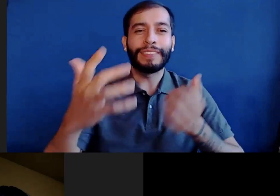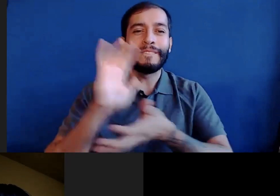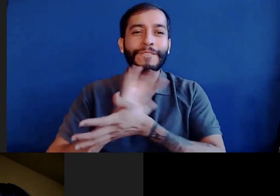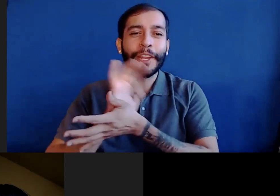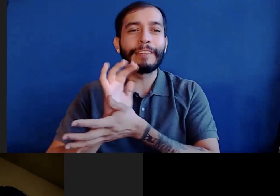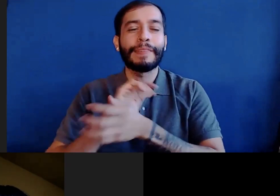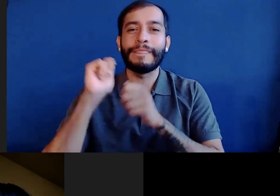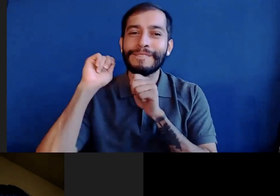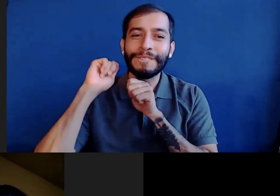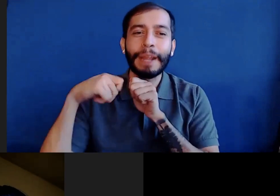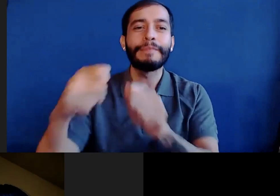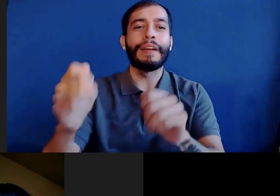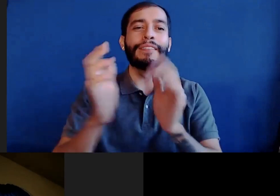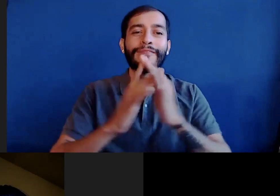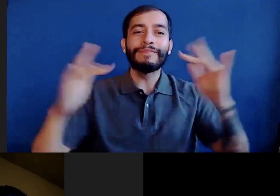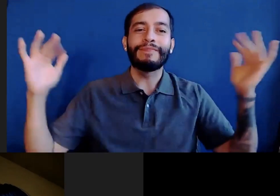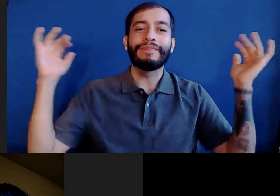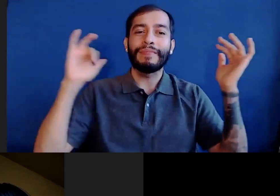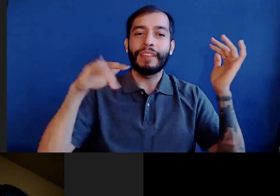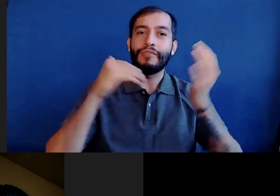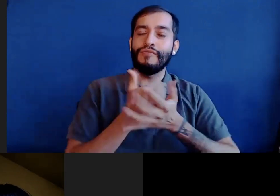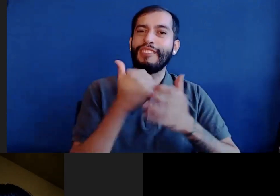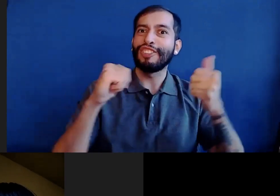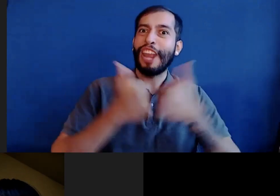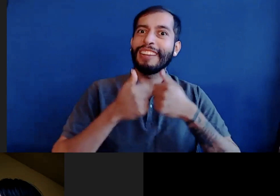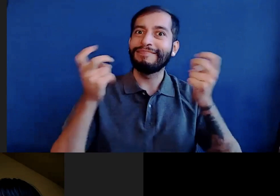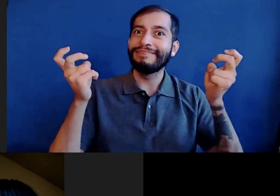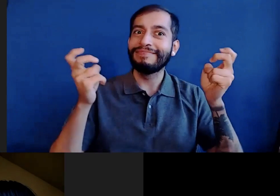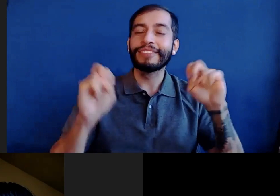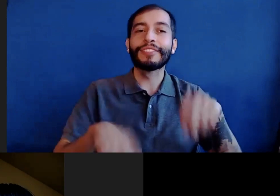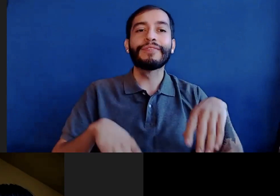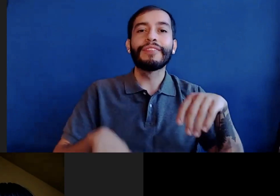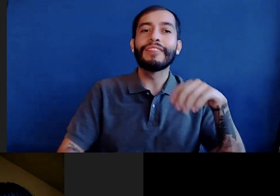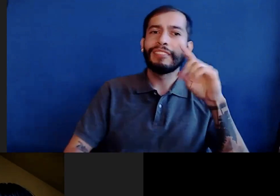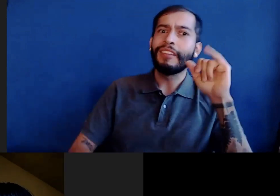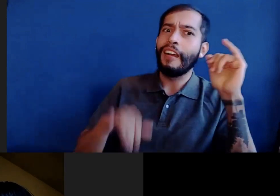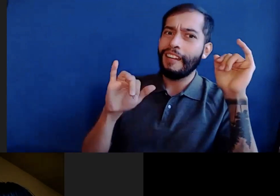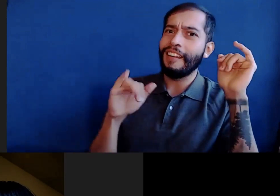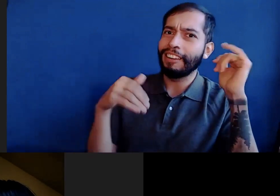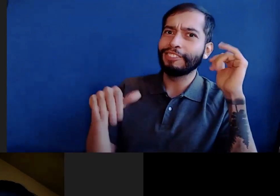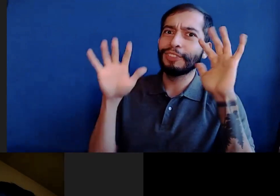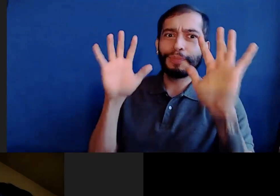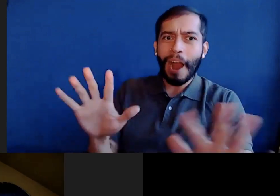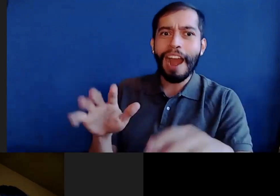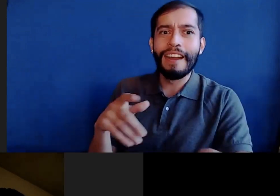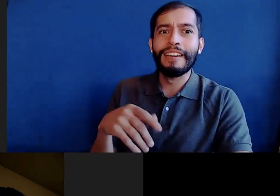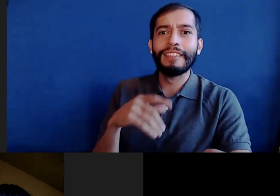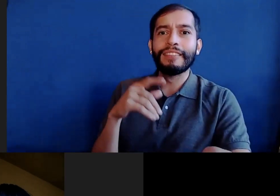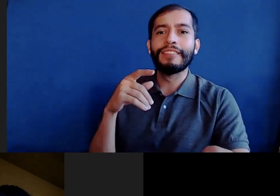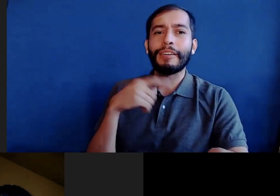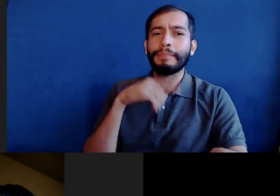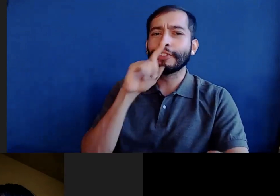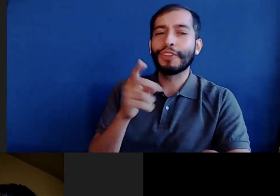is a new challenge for me. Yeah, that is great because it's that difference between, and I bet Ray's or it too, the idea of when you have like